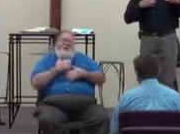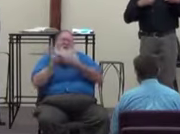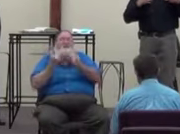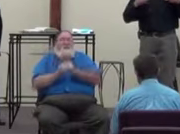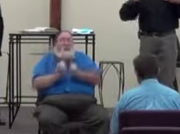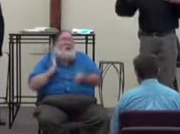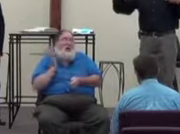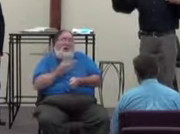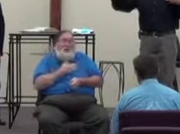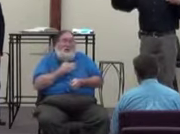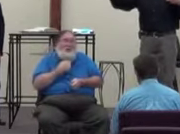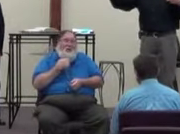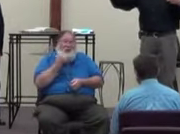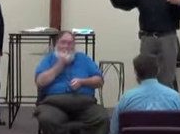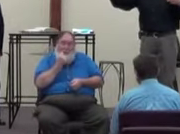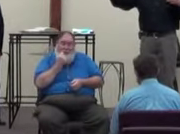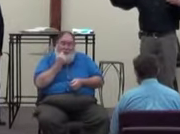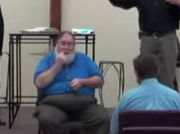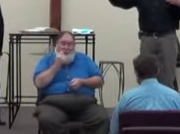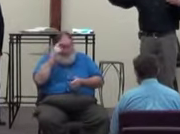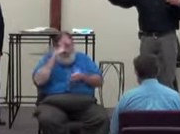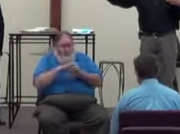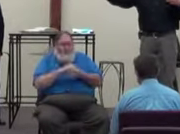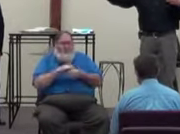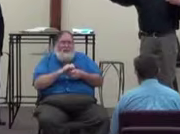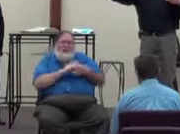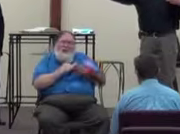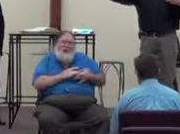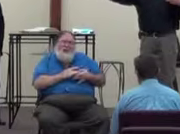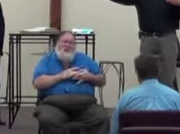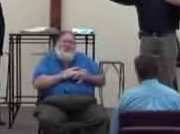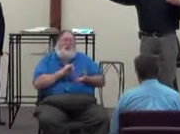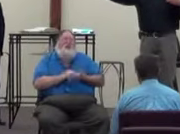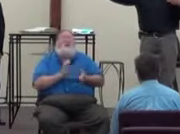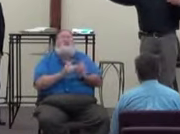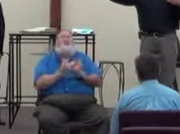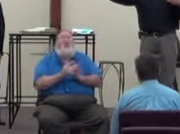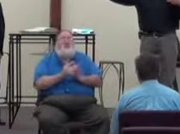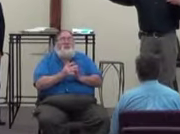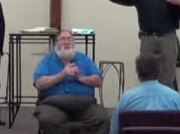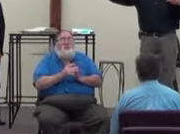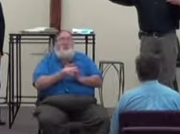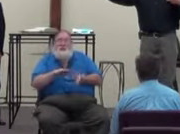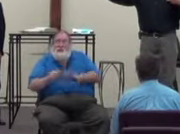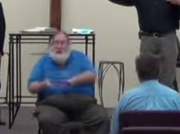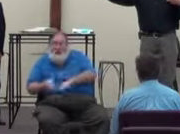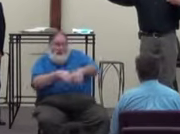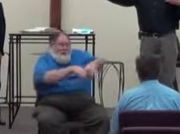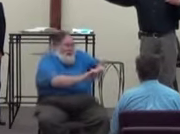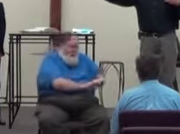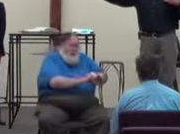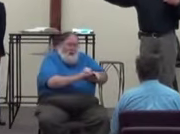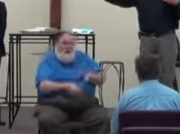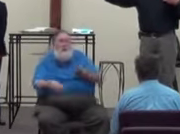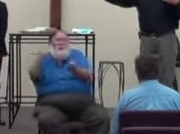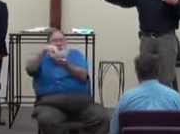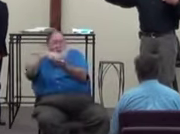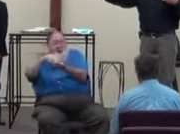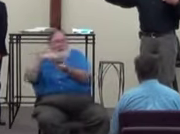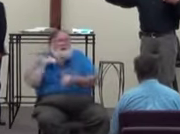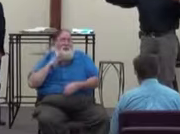believe in our hearts that Jesus Christ was dead, buried, and raised again, we shall be